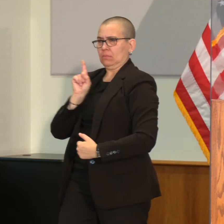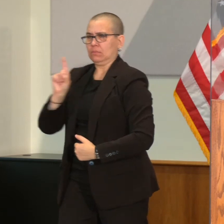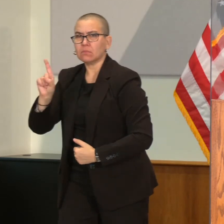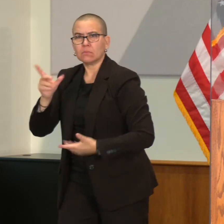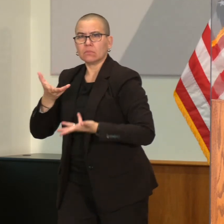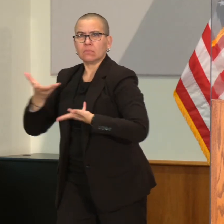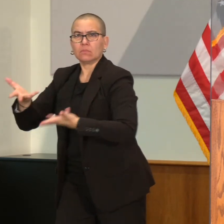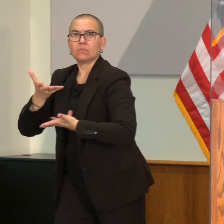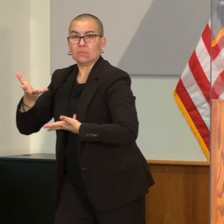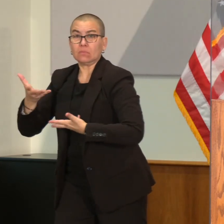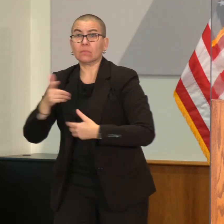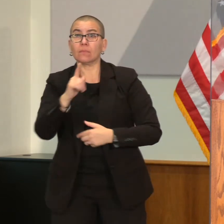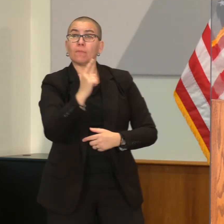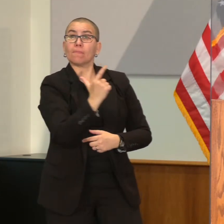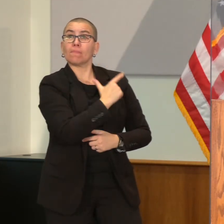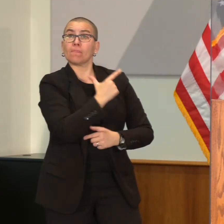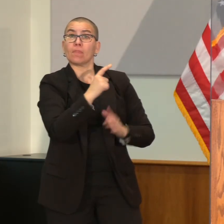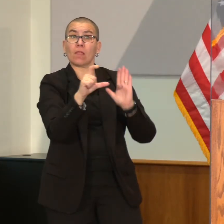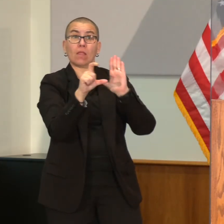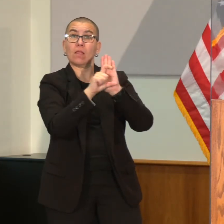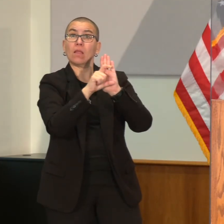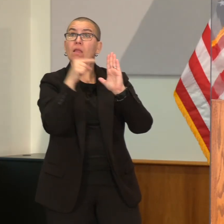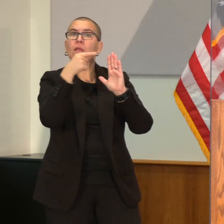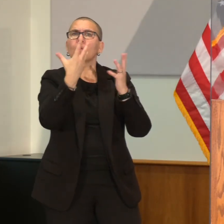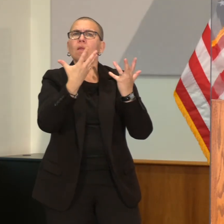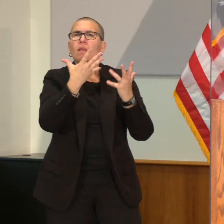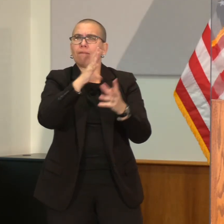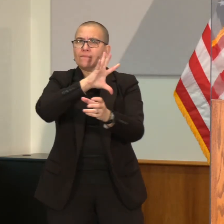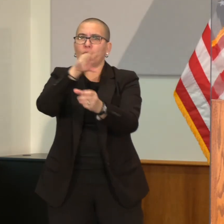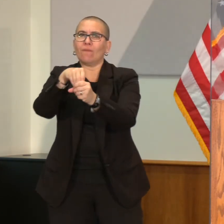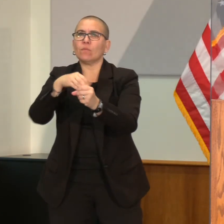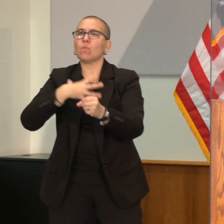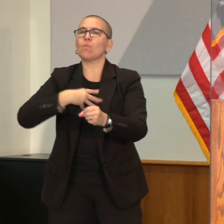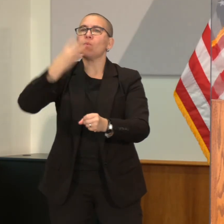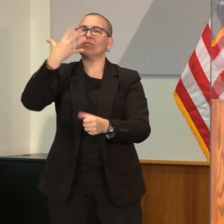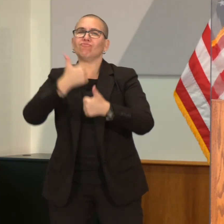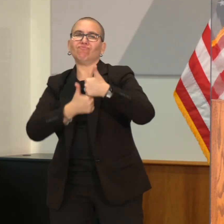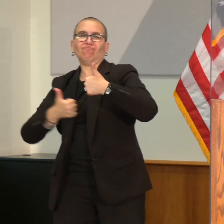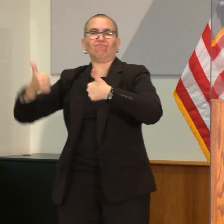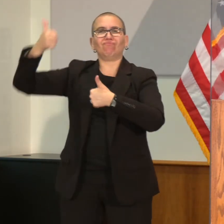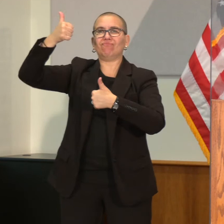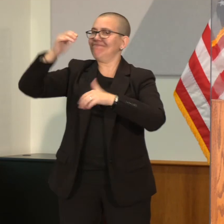enforcement from affiliating with white supremacist groups, among other reforms.